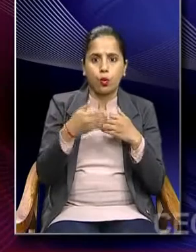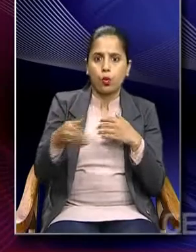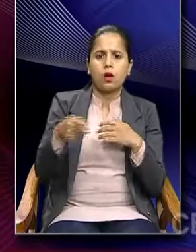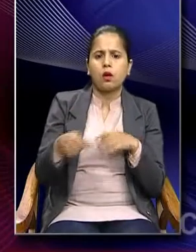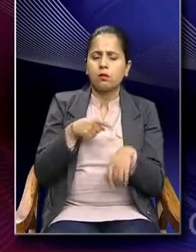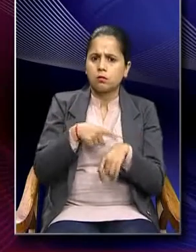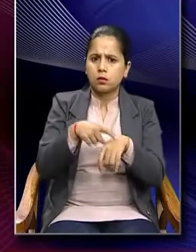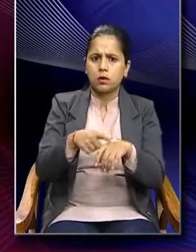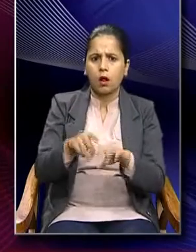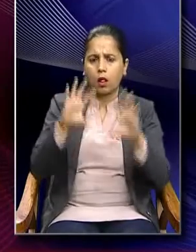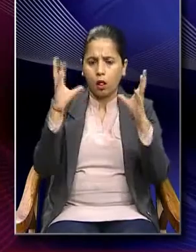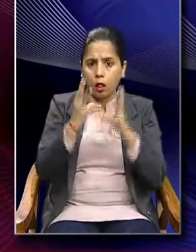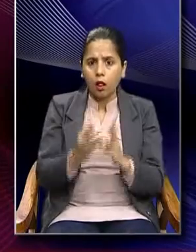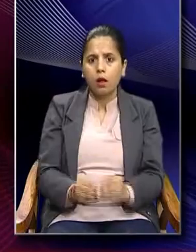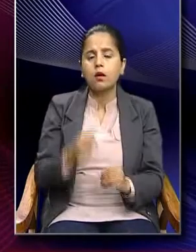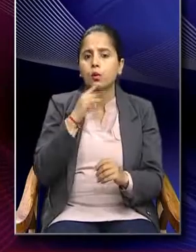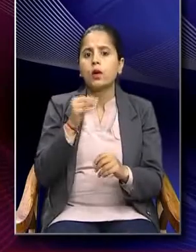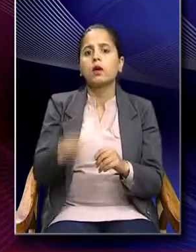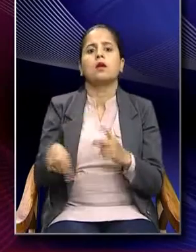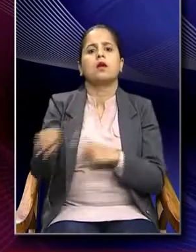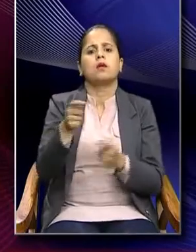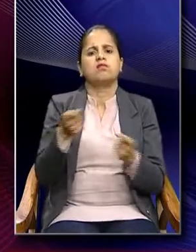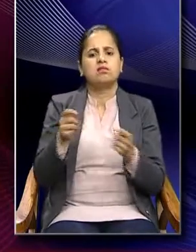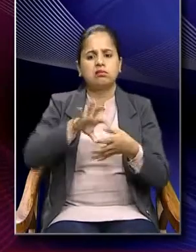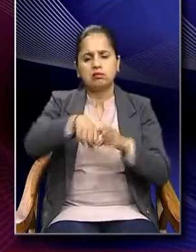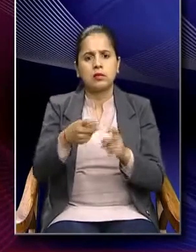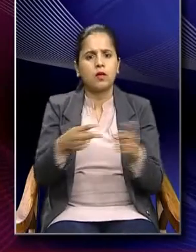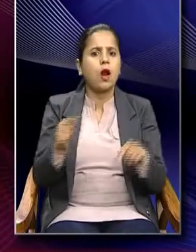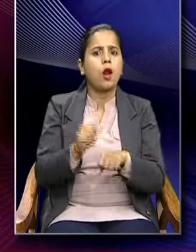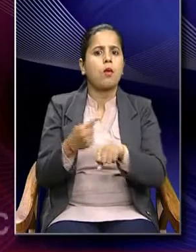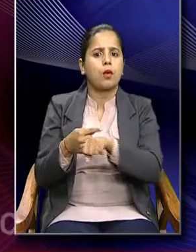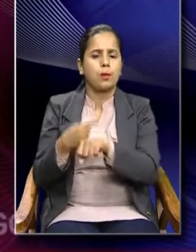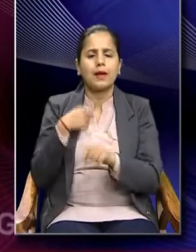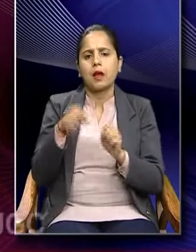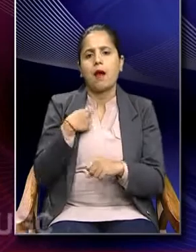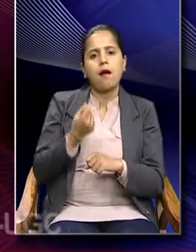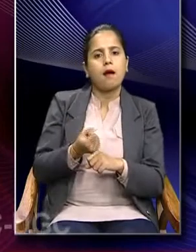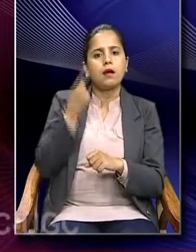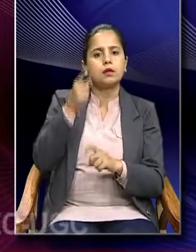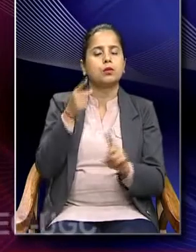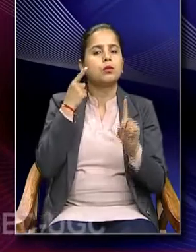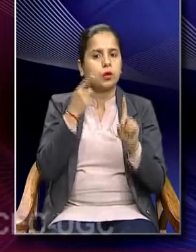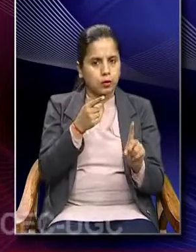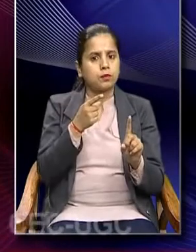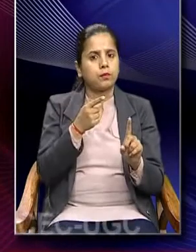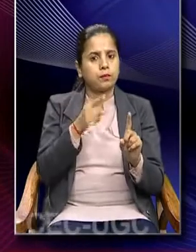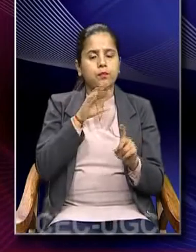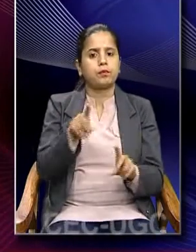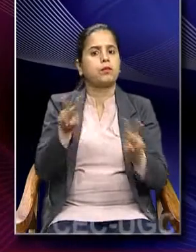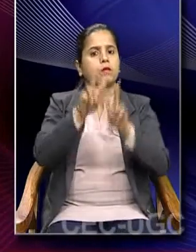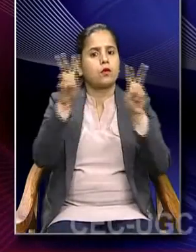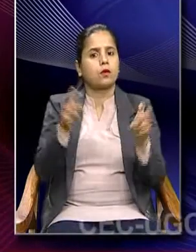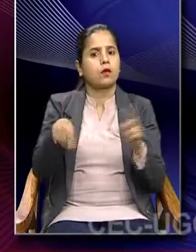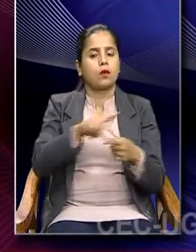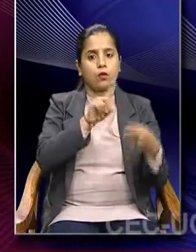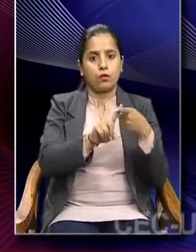rapidly shrinking number of exploitable opportunities. So we can understand this point also in the context of First and